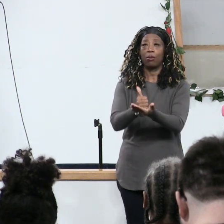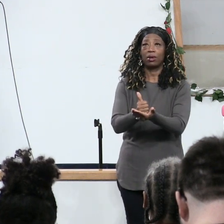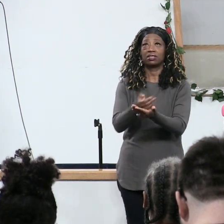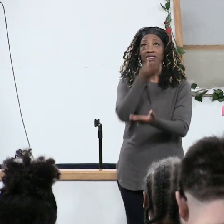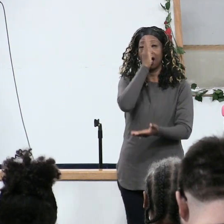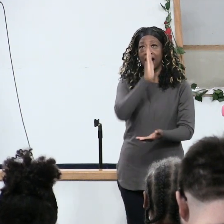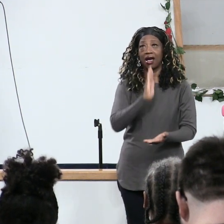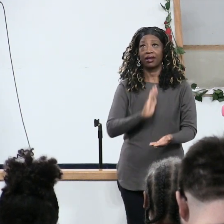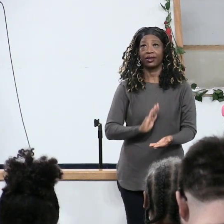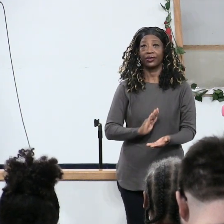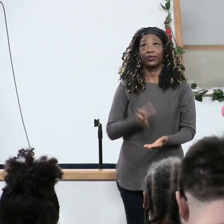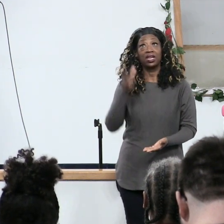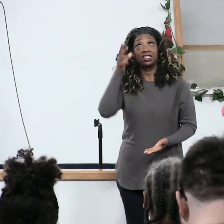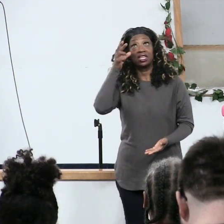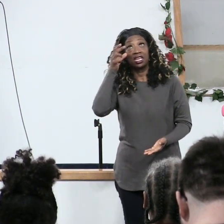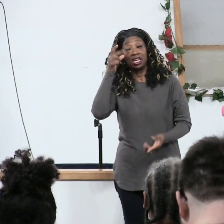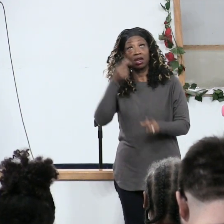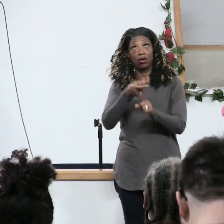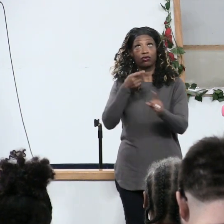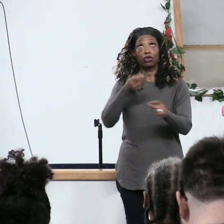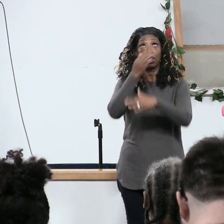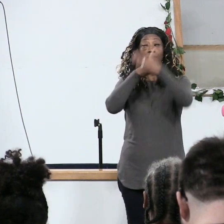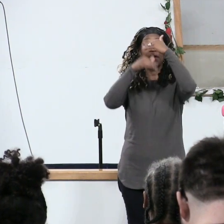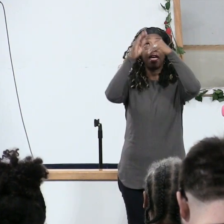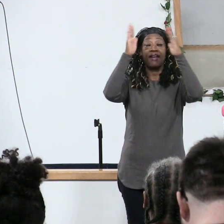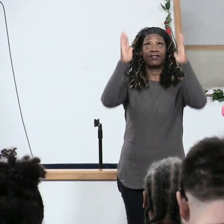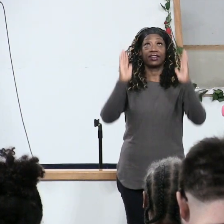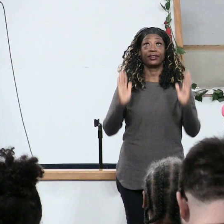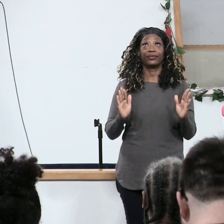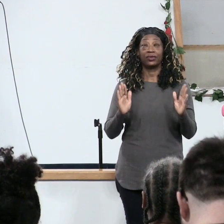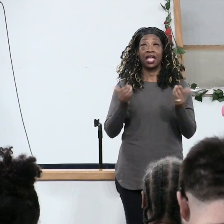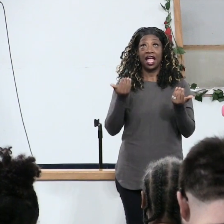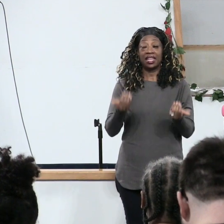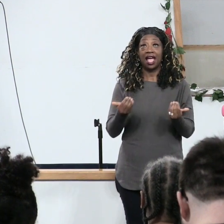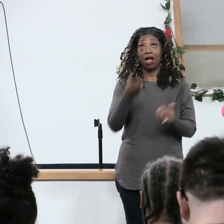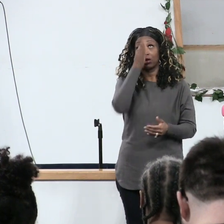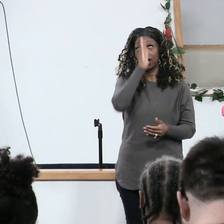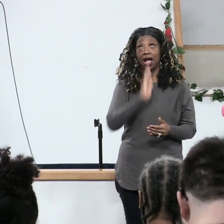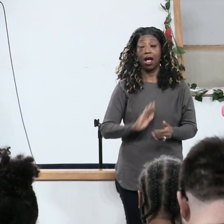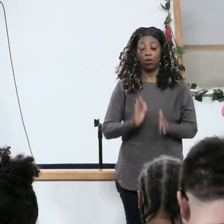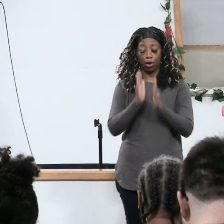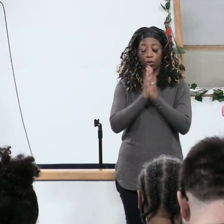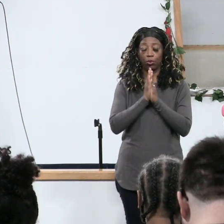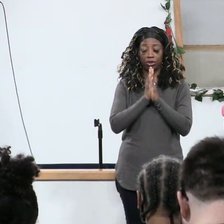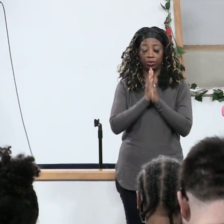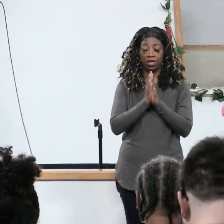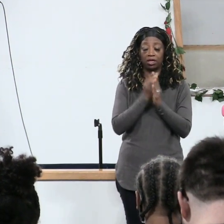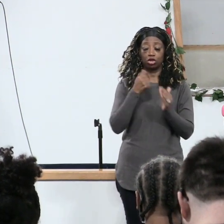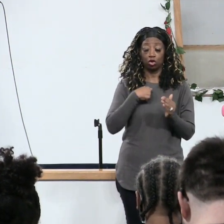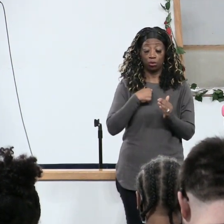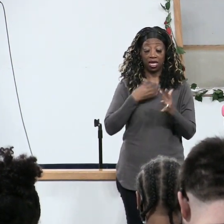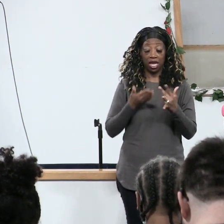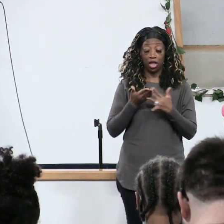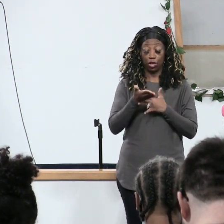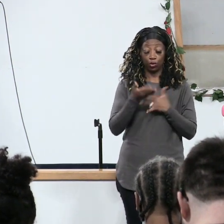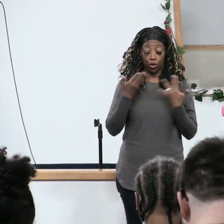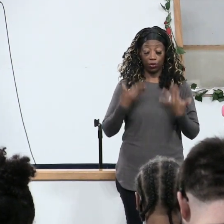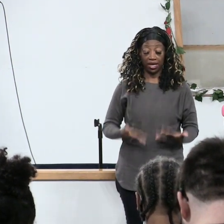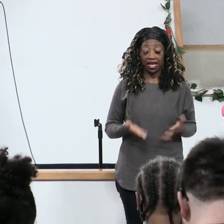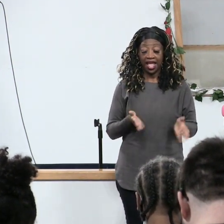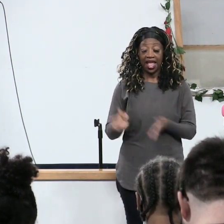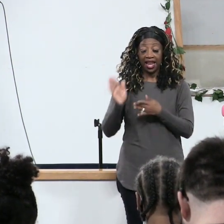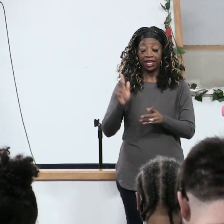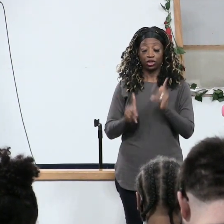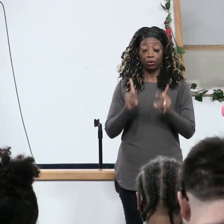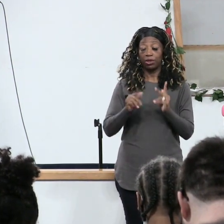God, to hear from heaven. Now, Father, we pray that you will speak to me and through me. Let your